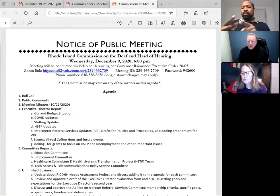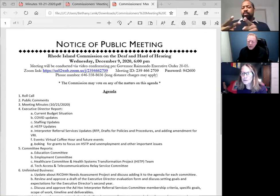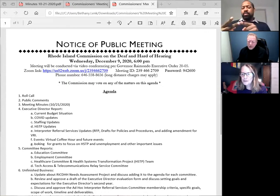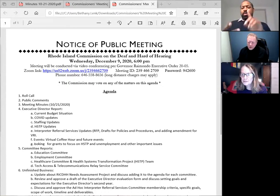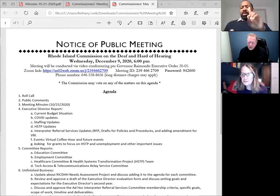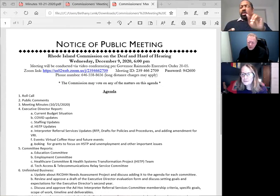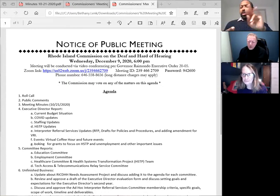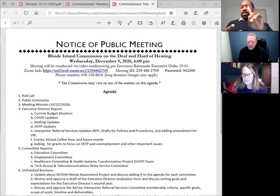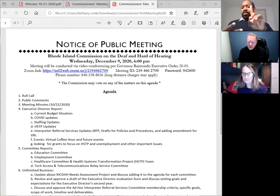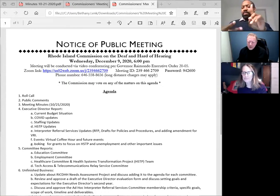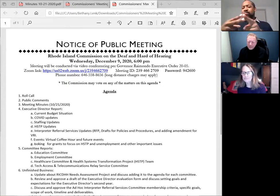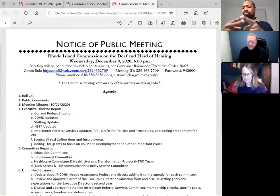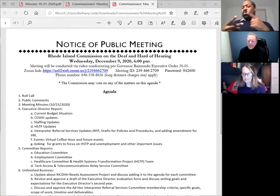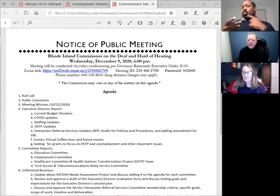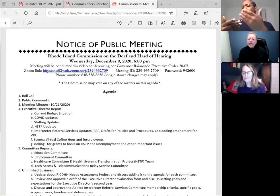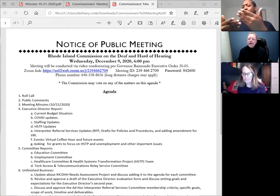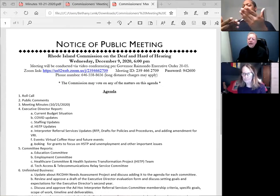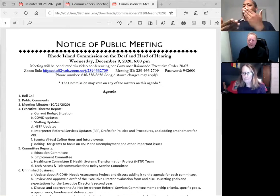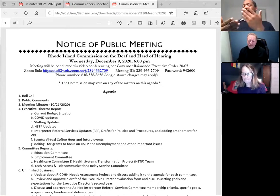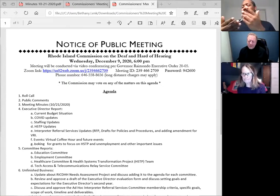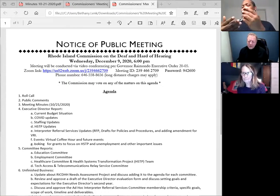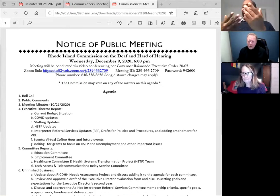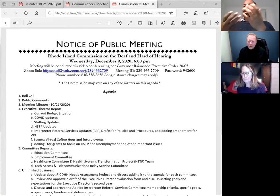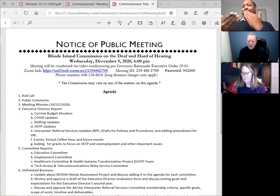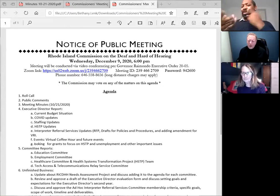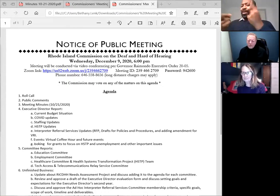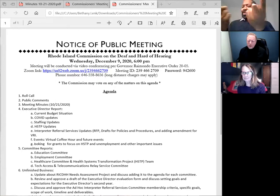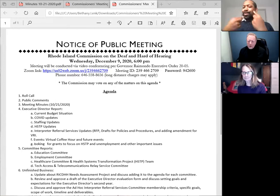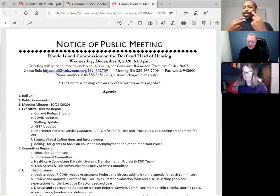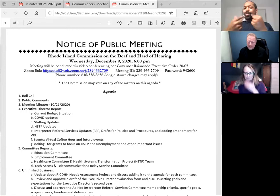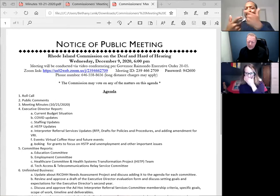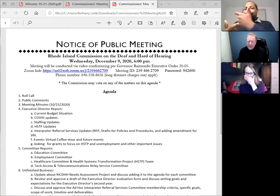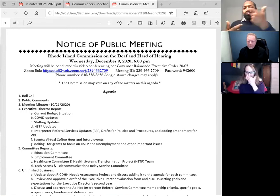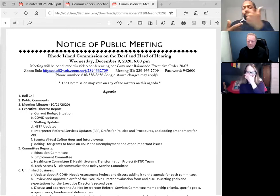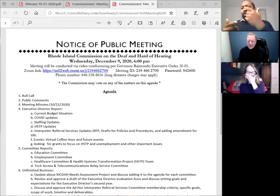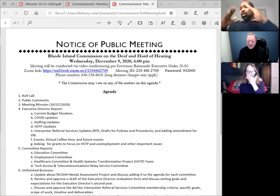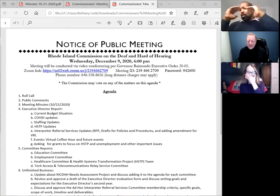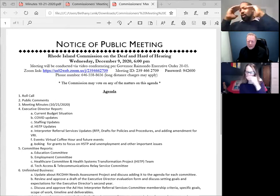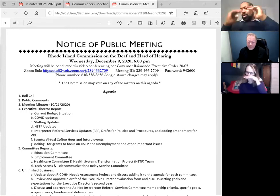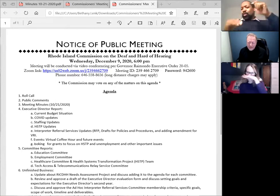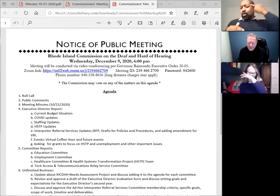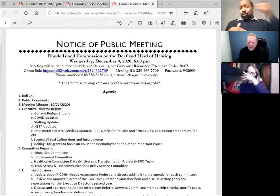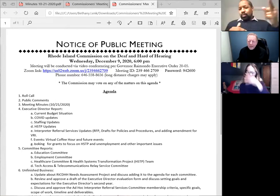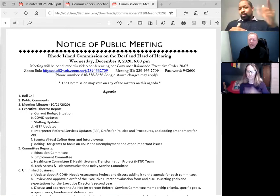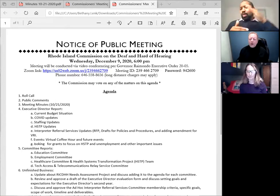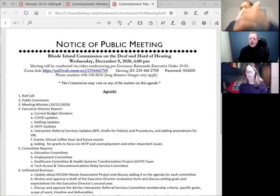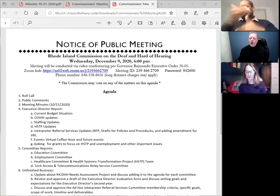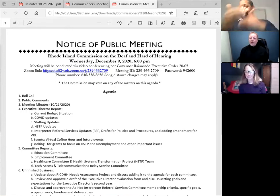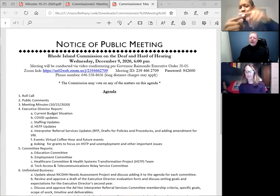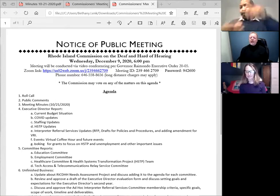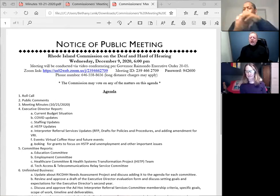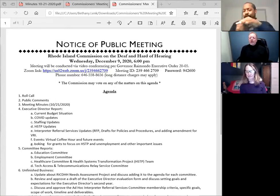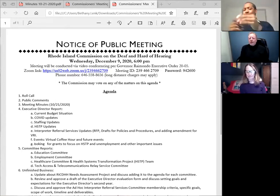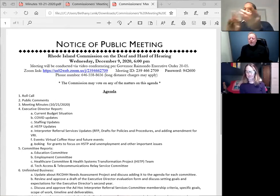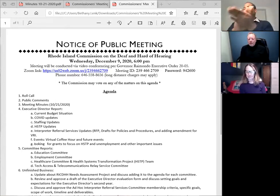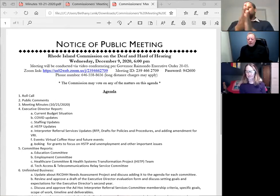Drew Bosley. Drew Bosley and David. So I want to welcome the two of them. Thank you for attending tonight's meeting, and we're hoping that